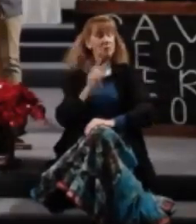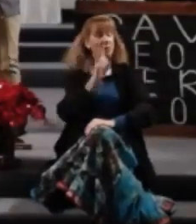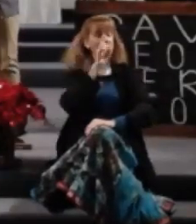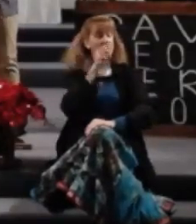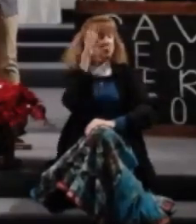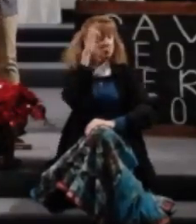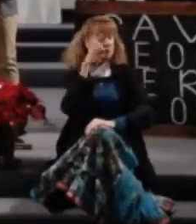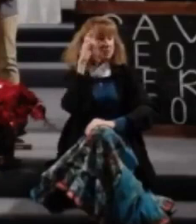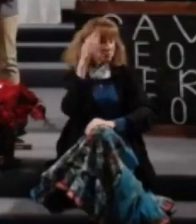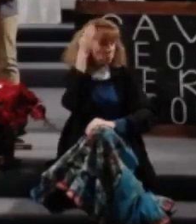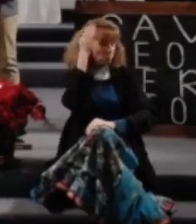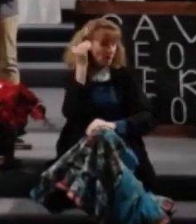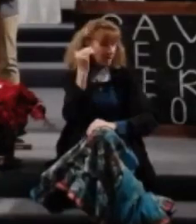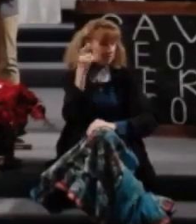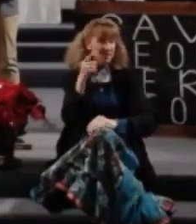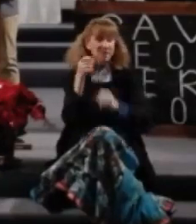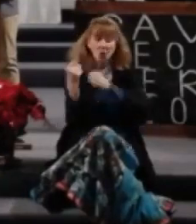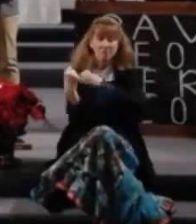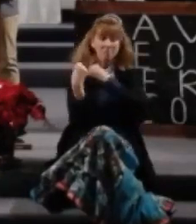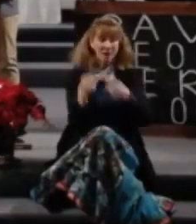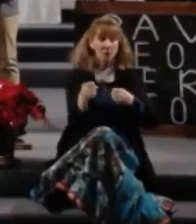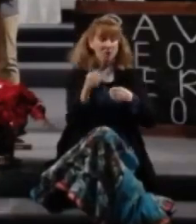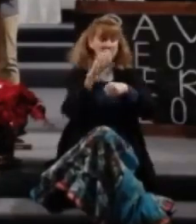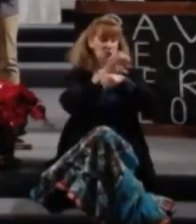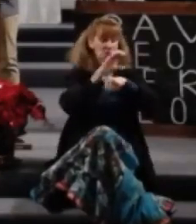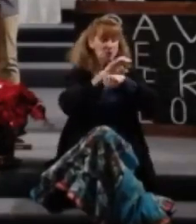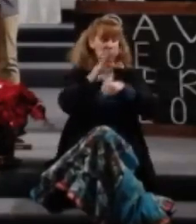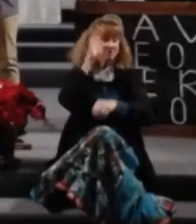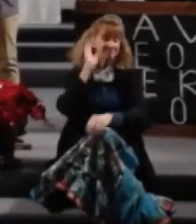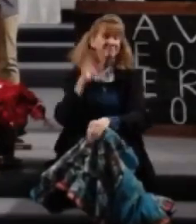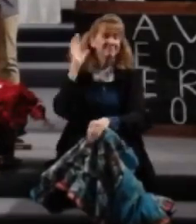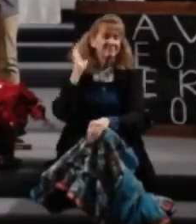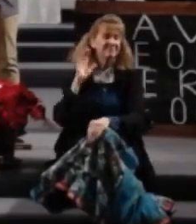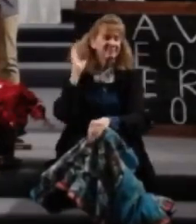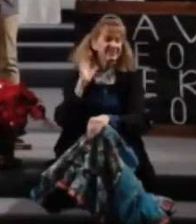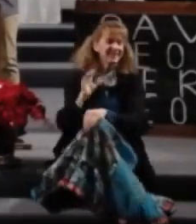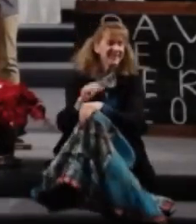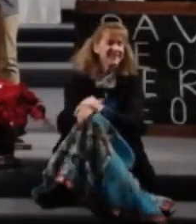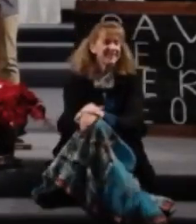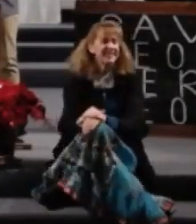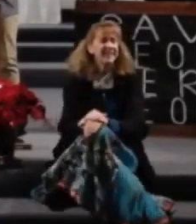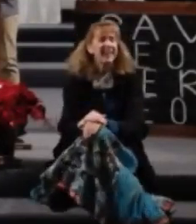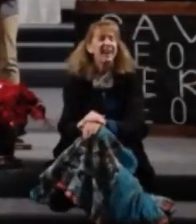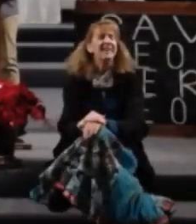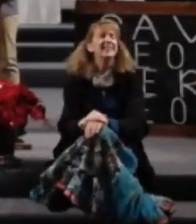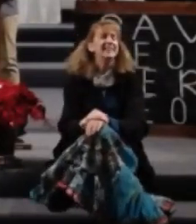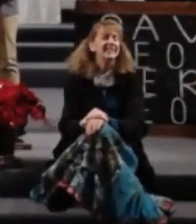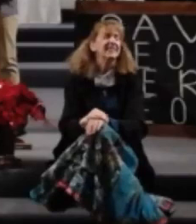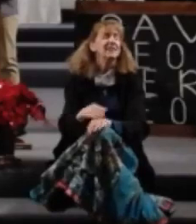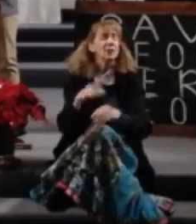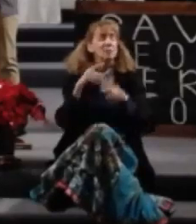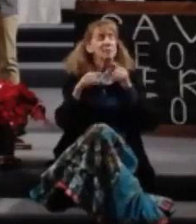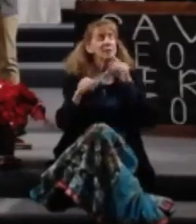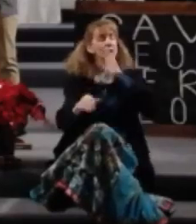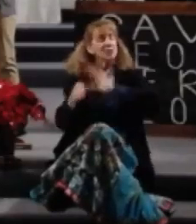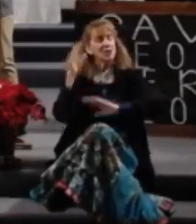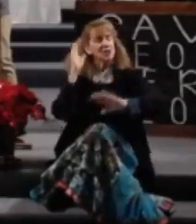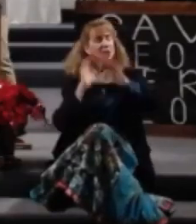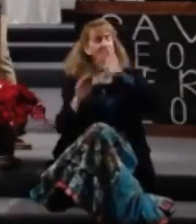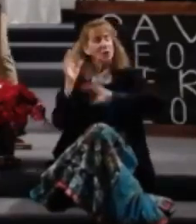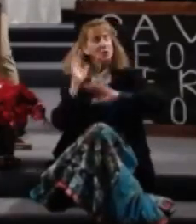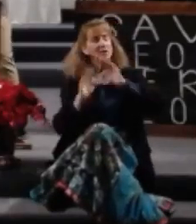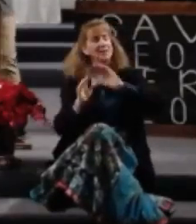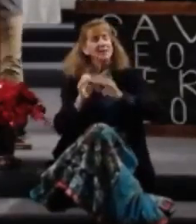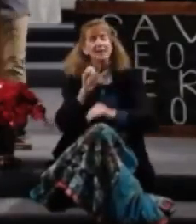the most powerful religion in the world. I don't know if you realize it, but In the Islam religion, during its first 200